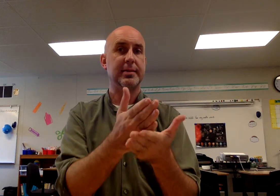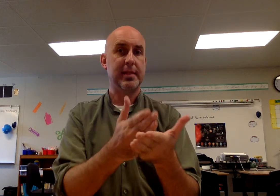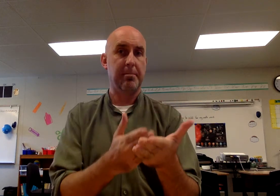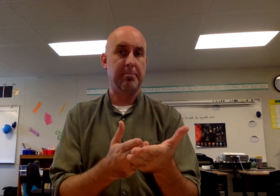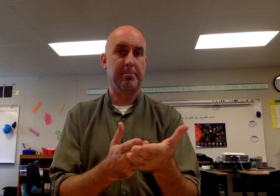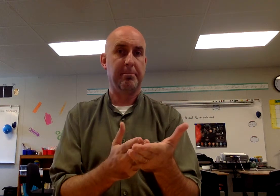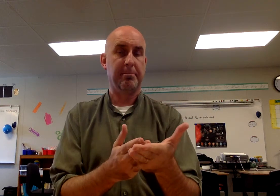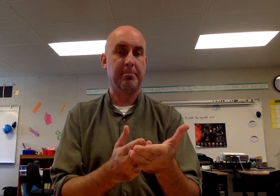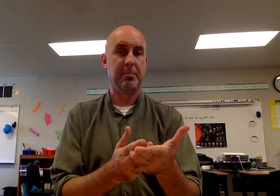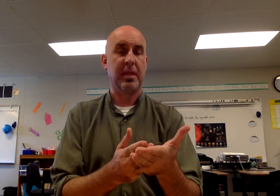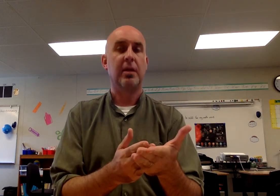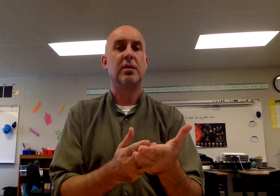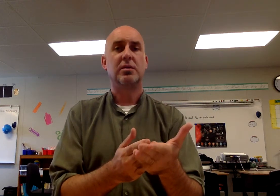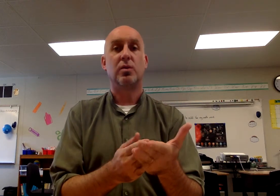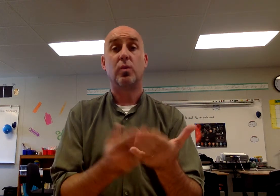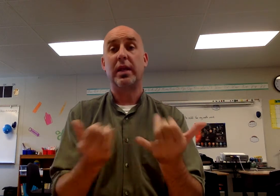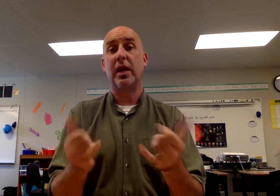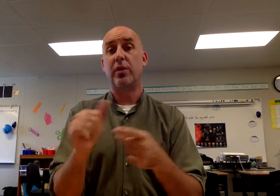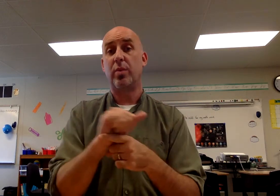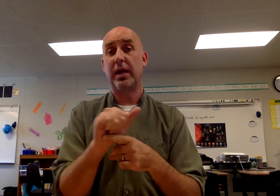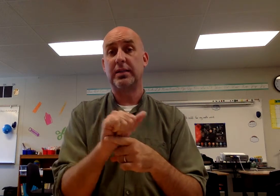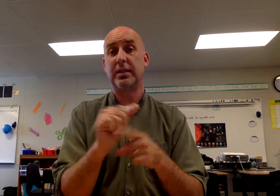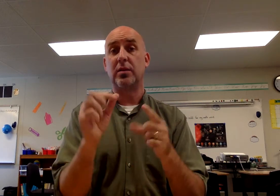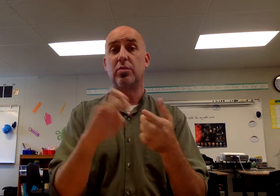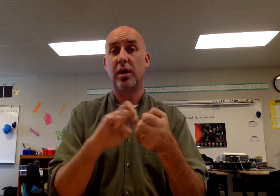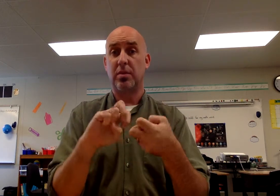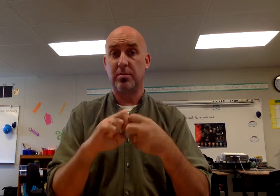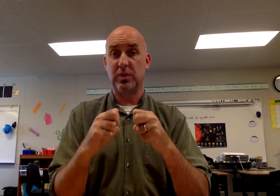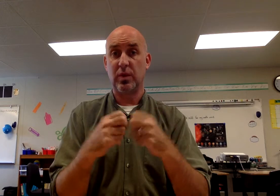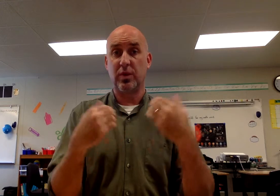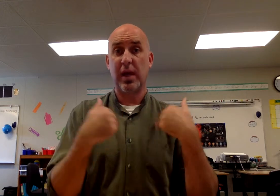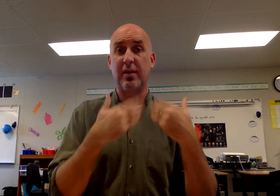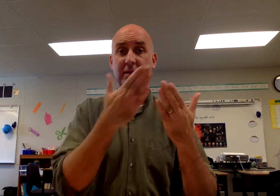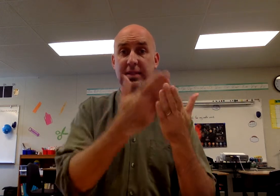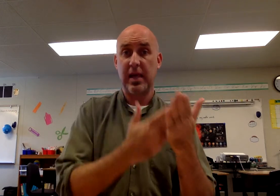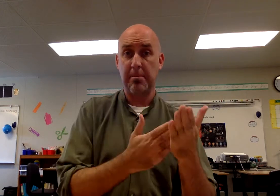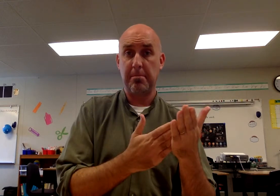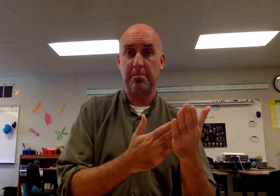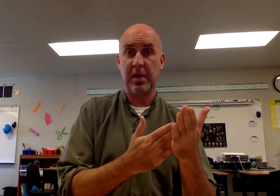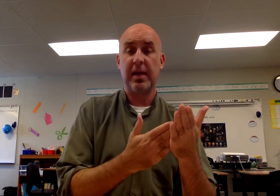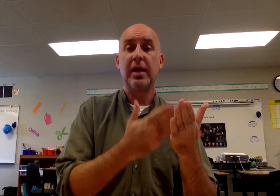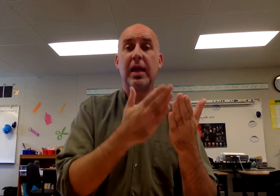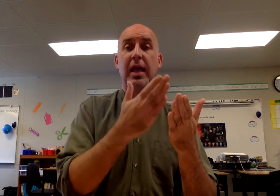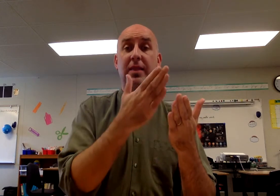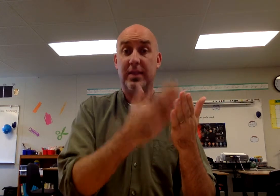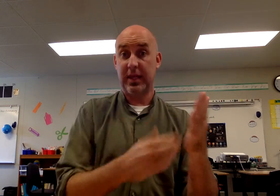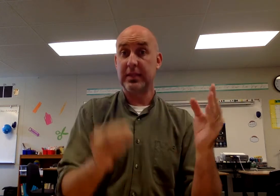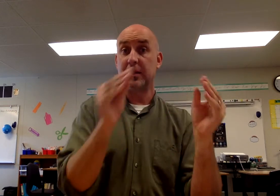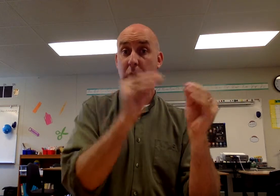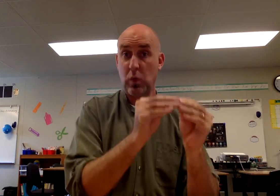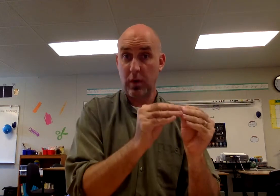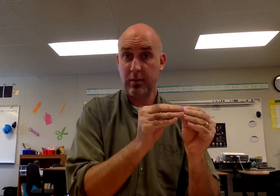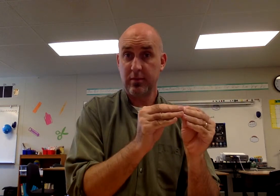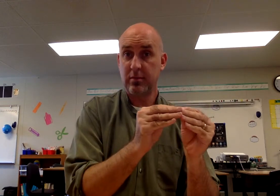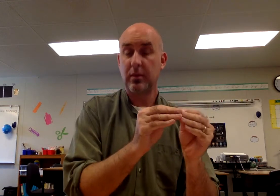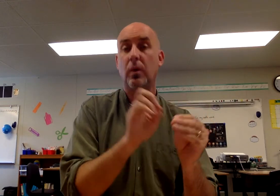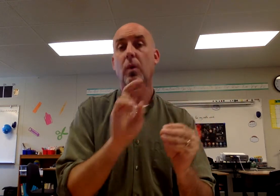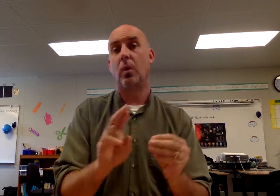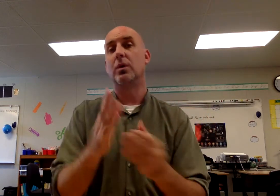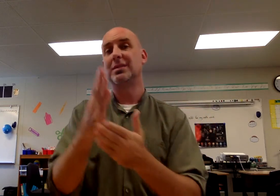Sum. So right now they're practicing problems where you have sum and then they get some more, or